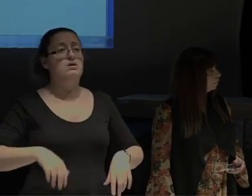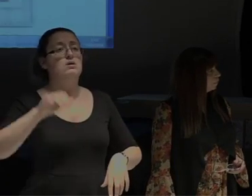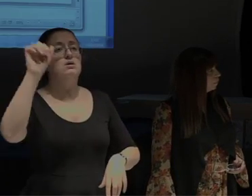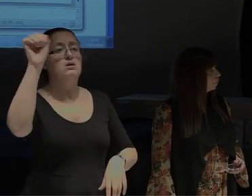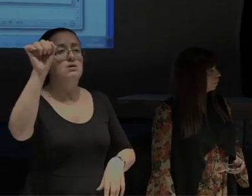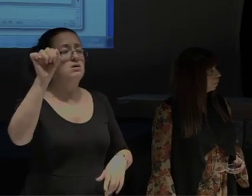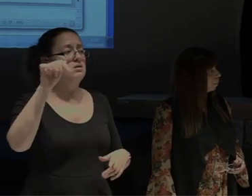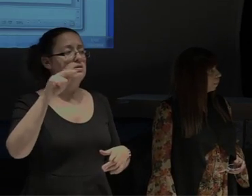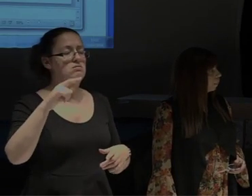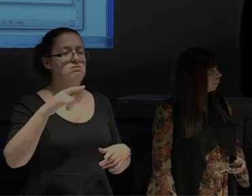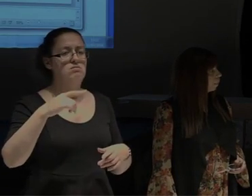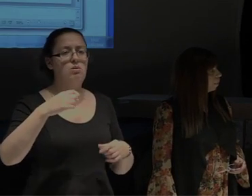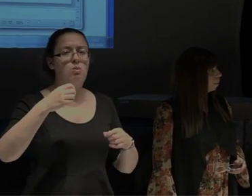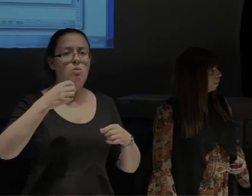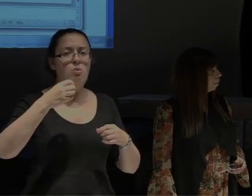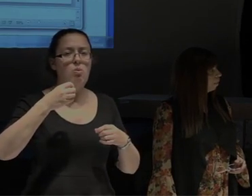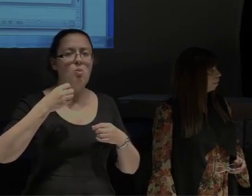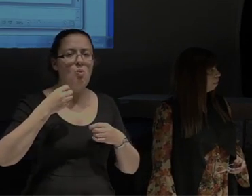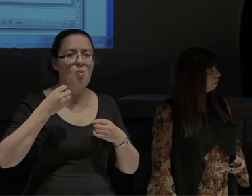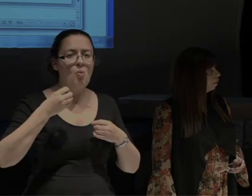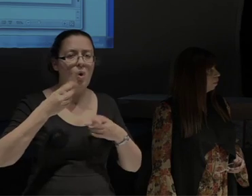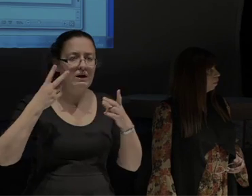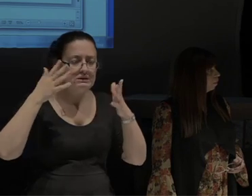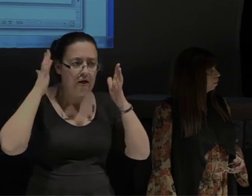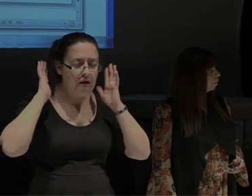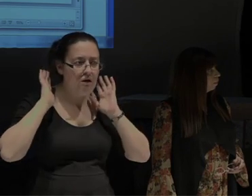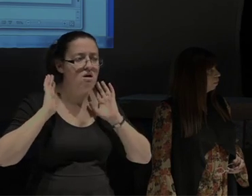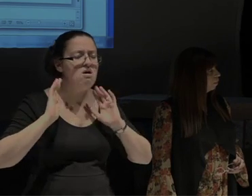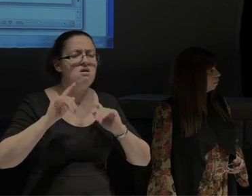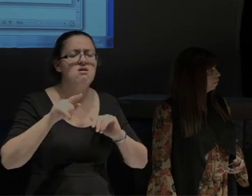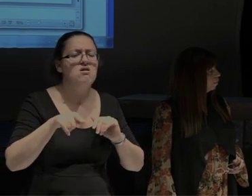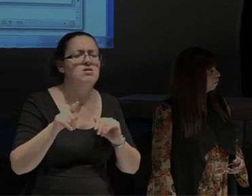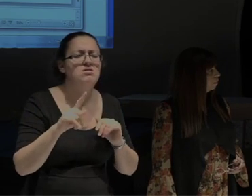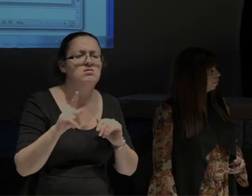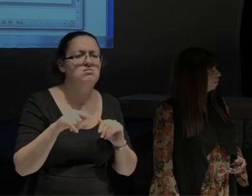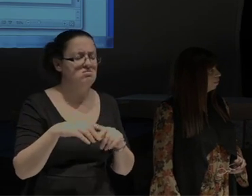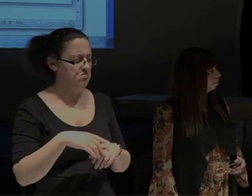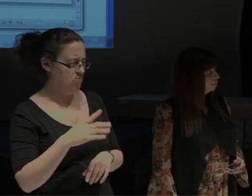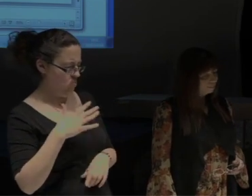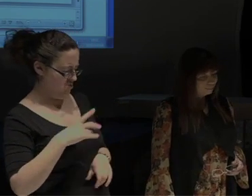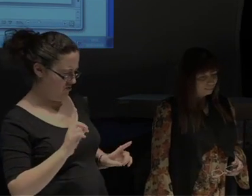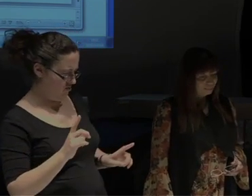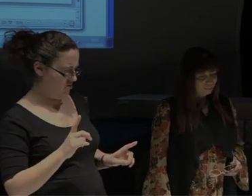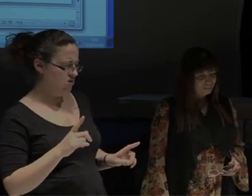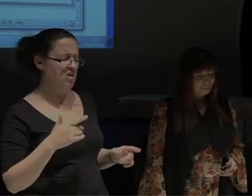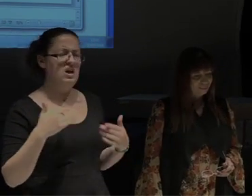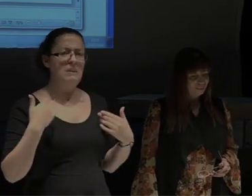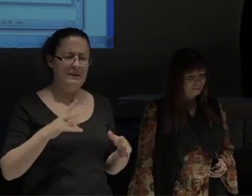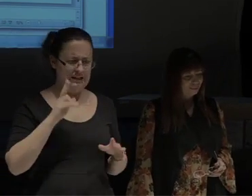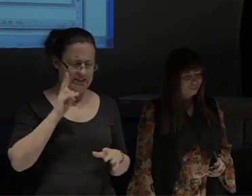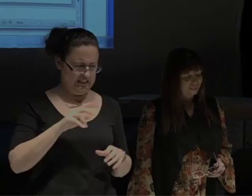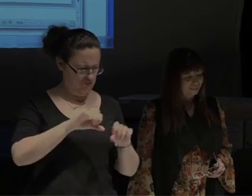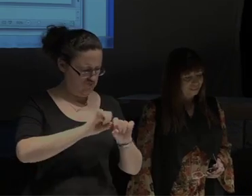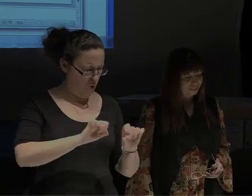with long white hair and massive glasses said to me, what do you want? And I said, look, I've seen people bring lots